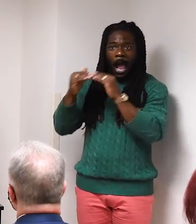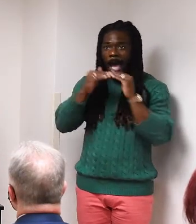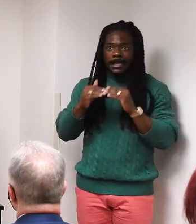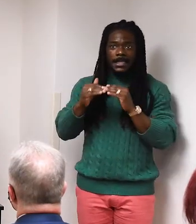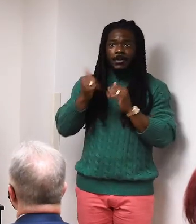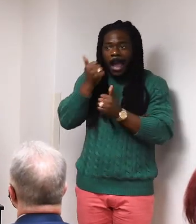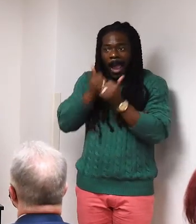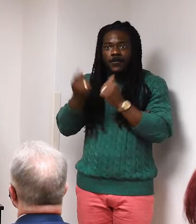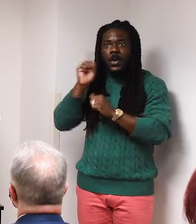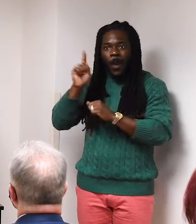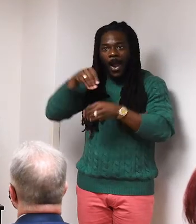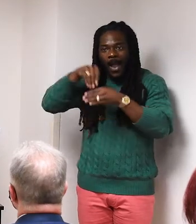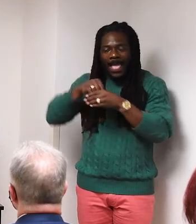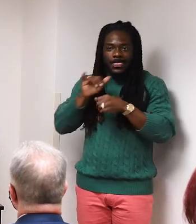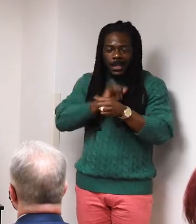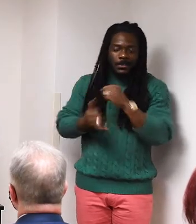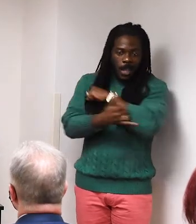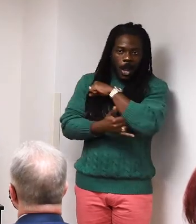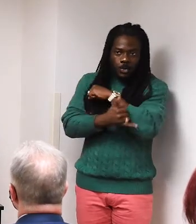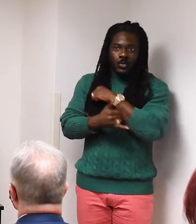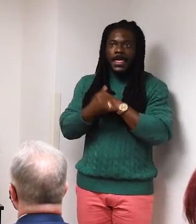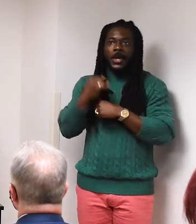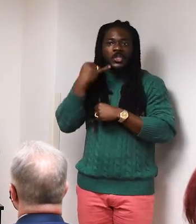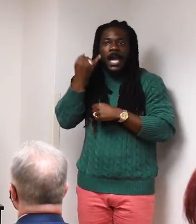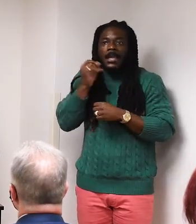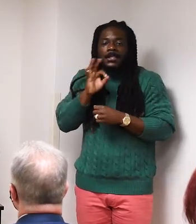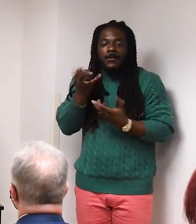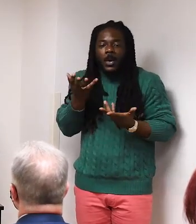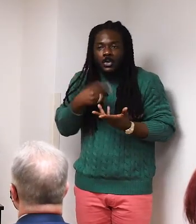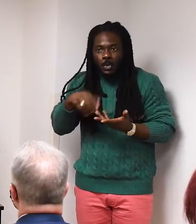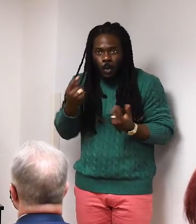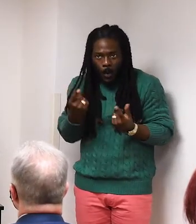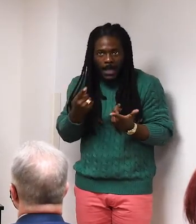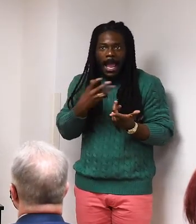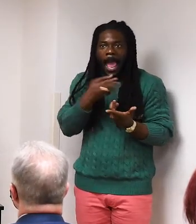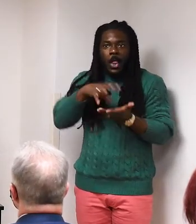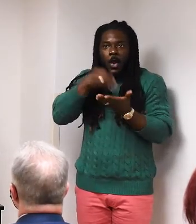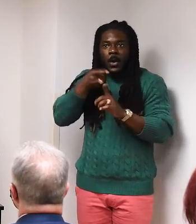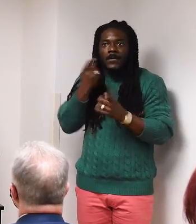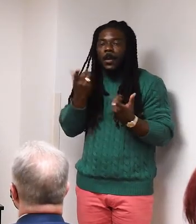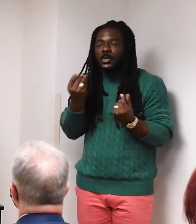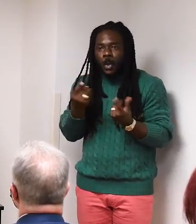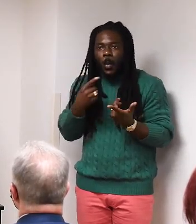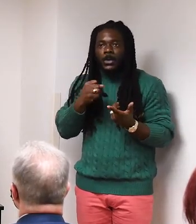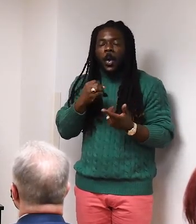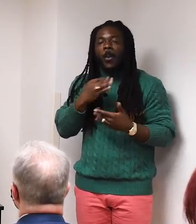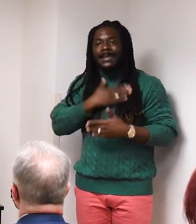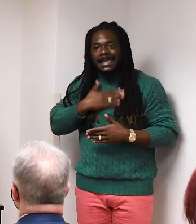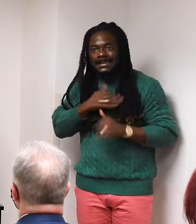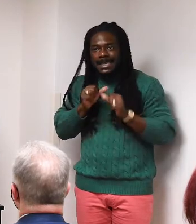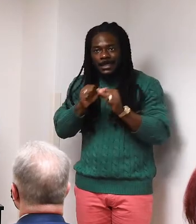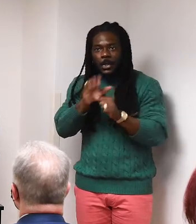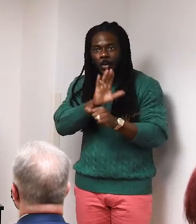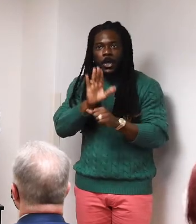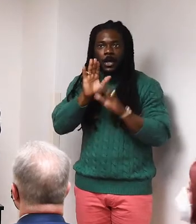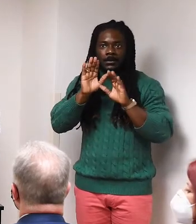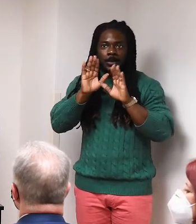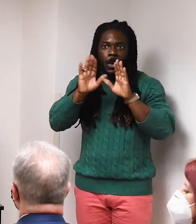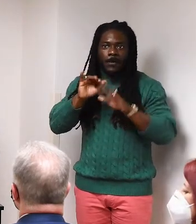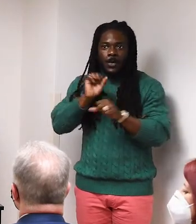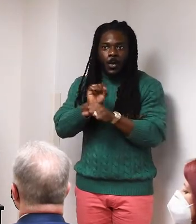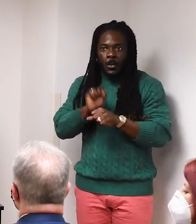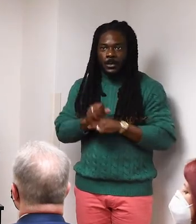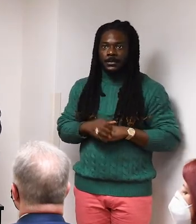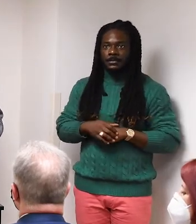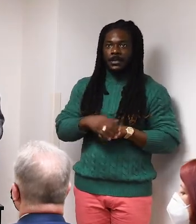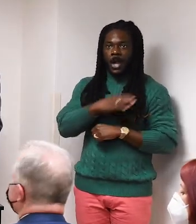envious of what you're doing, admiring of what you're doing, and learning from what you're doing. So please keep up the good work. Congressman